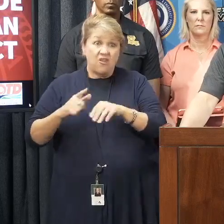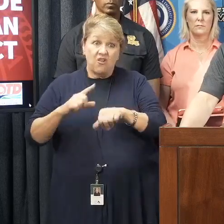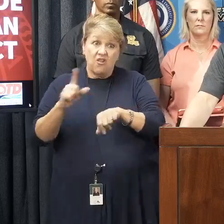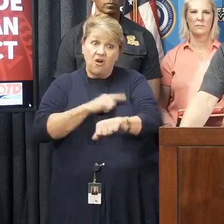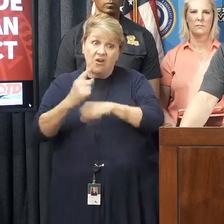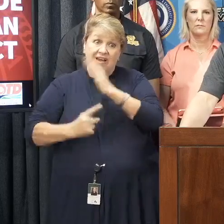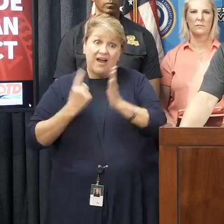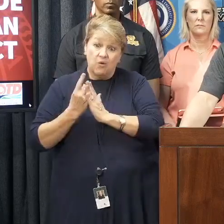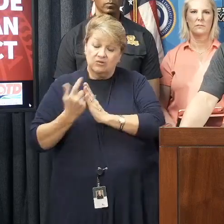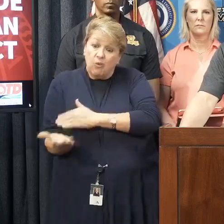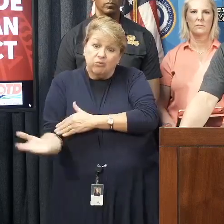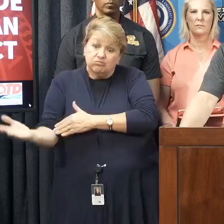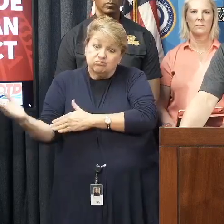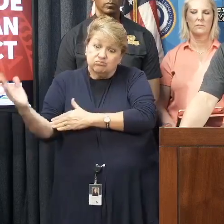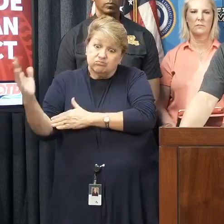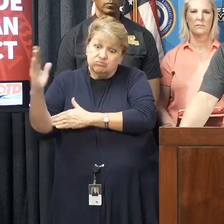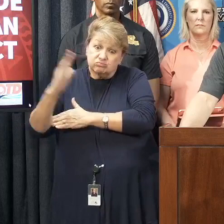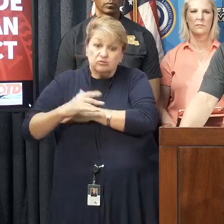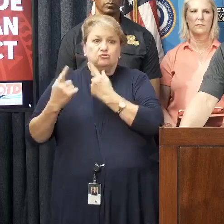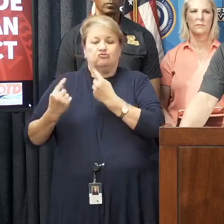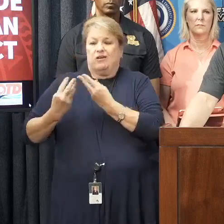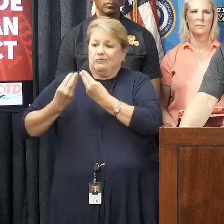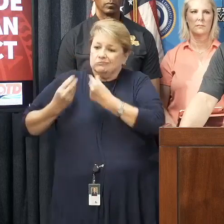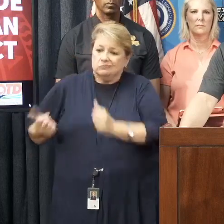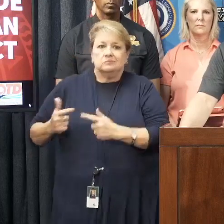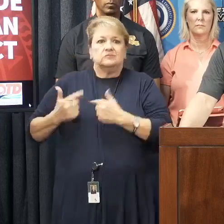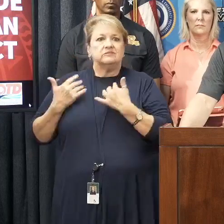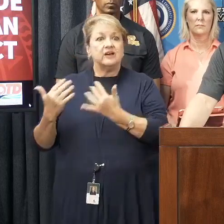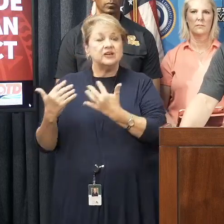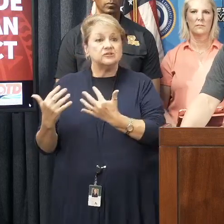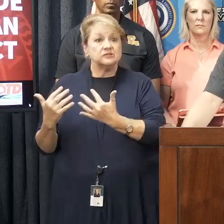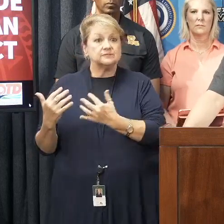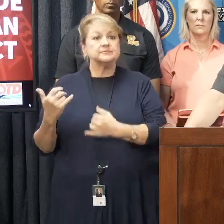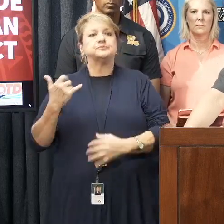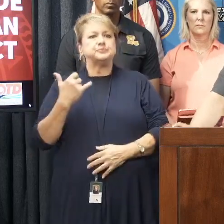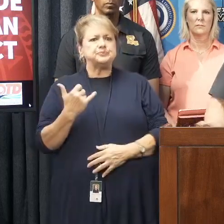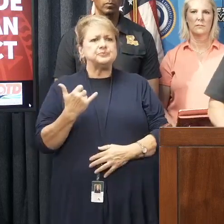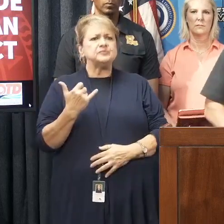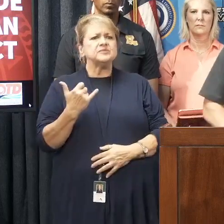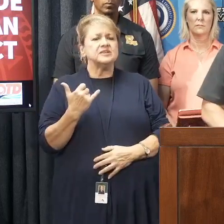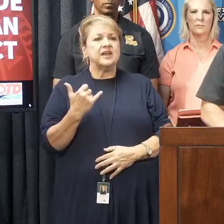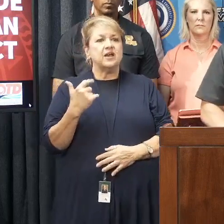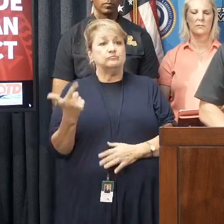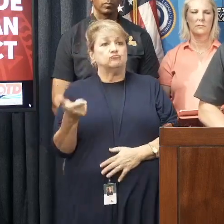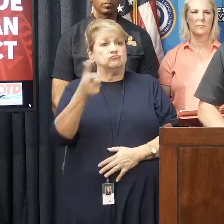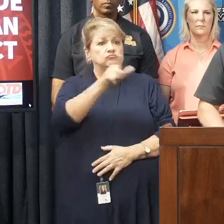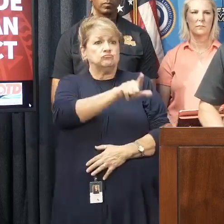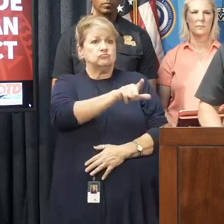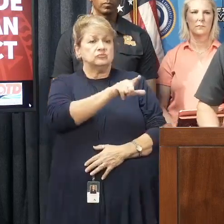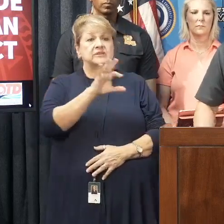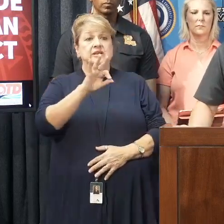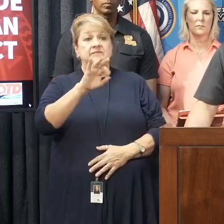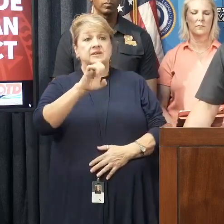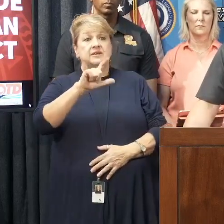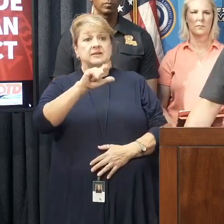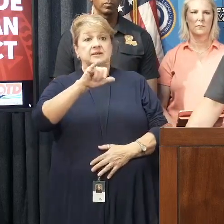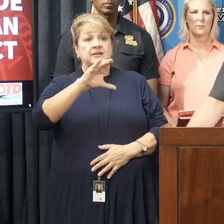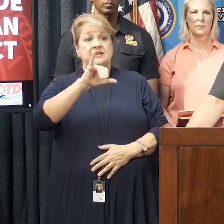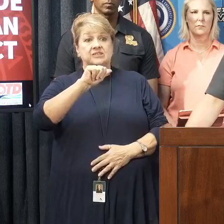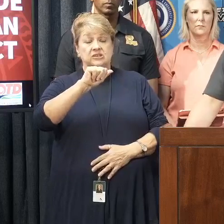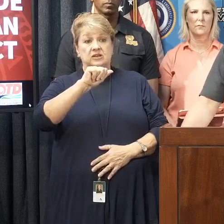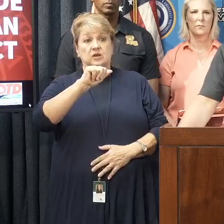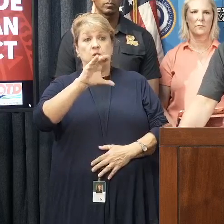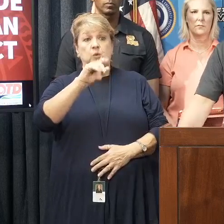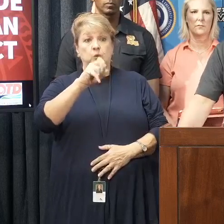conditions, fighting these fires. I'm now going to turn it over to Felicia Cooper, who's the Deputy